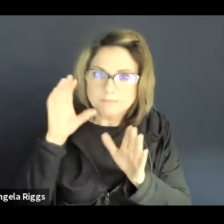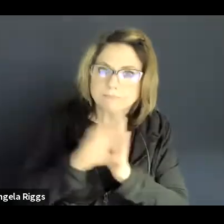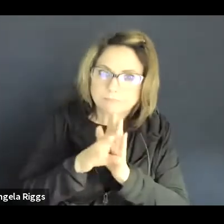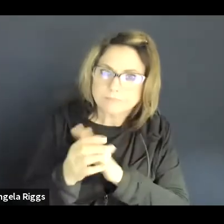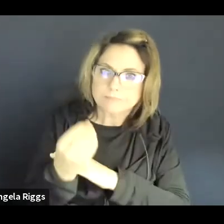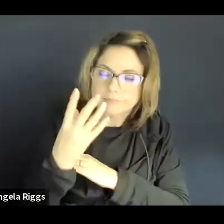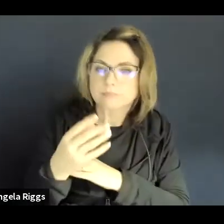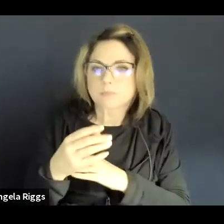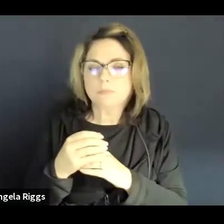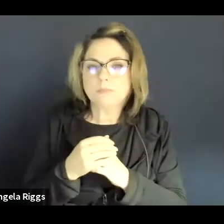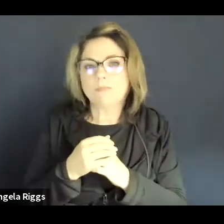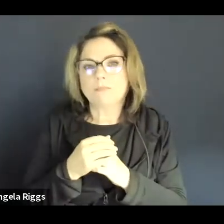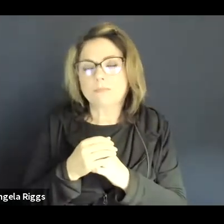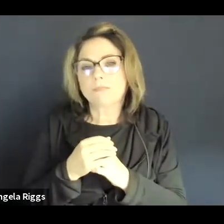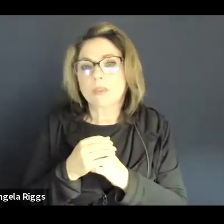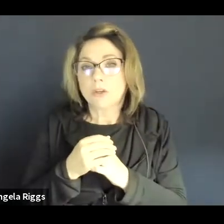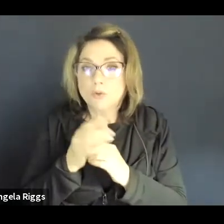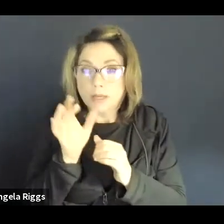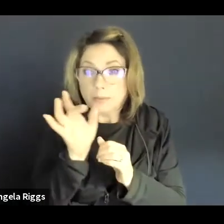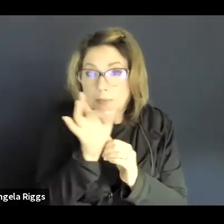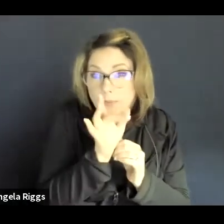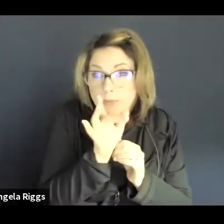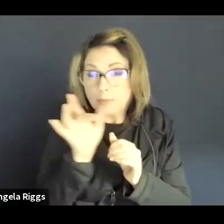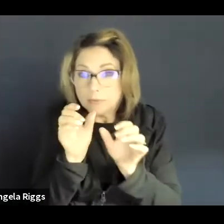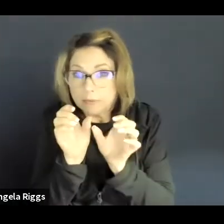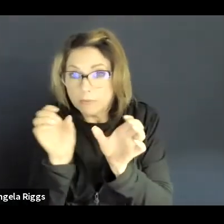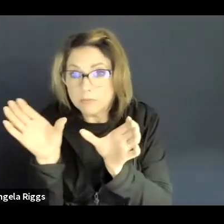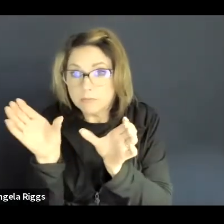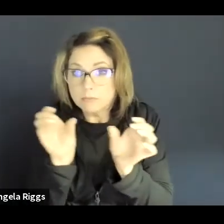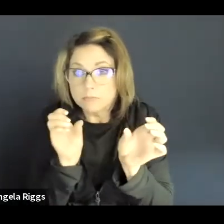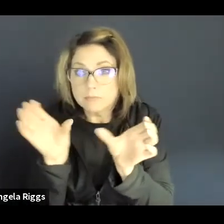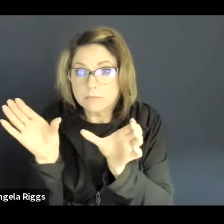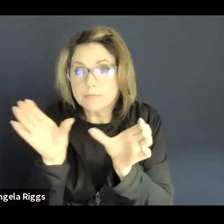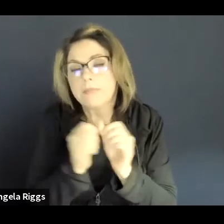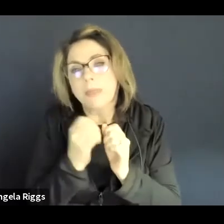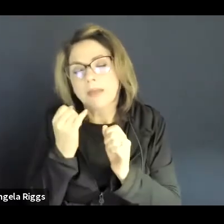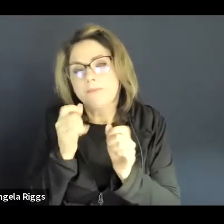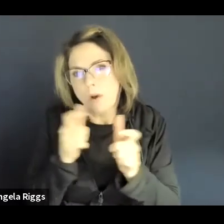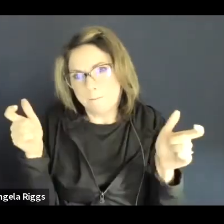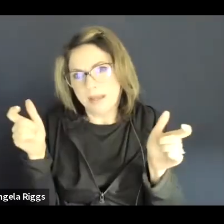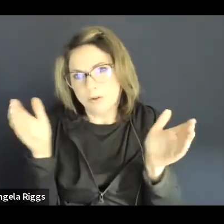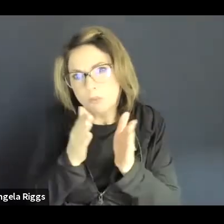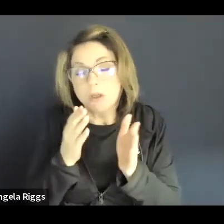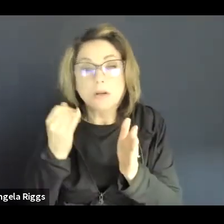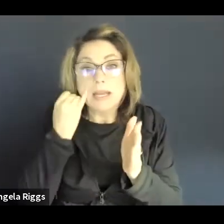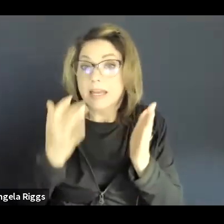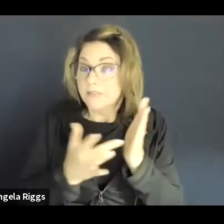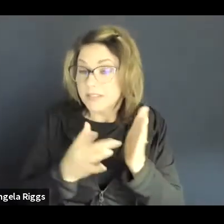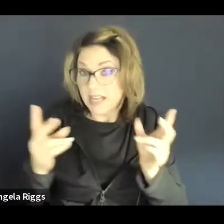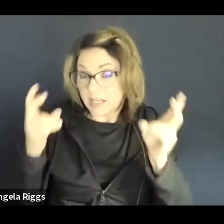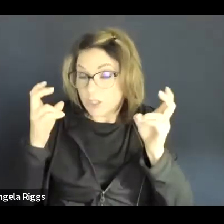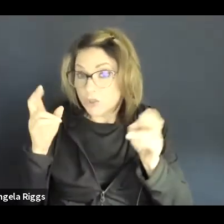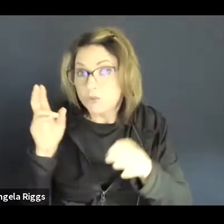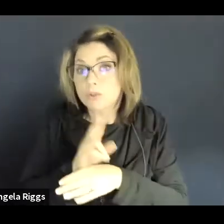the middle to make the slides larger or smaller. If you have a technical issue, please use the chat feature. You can